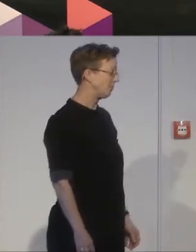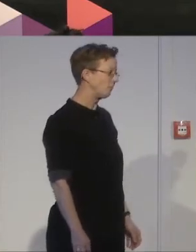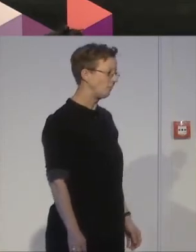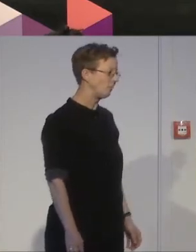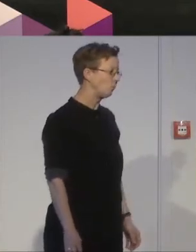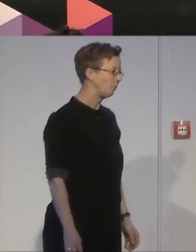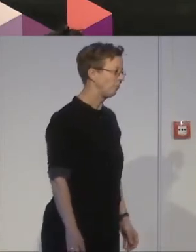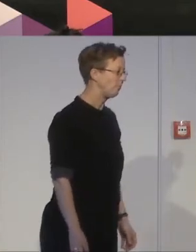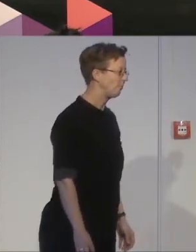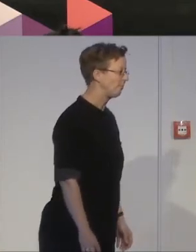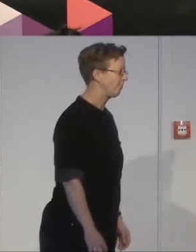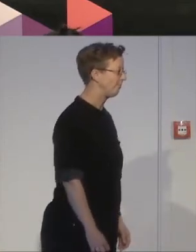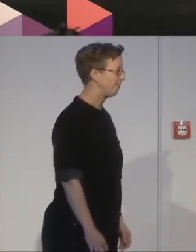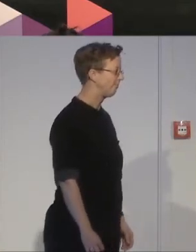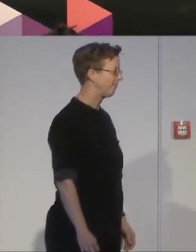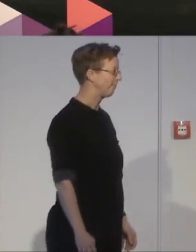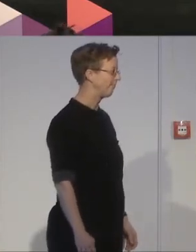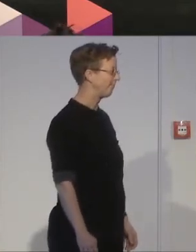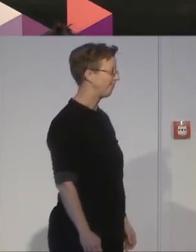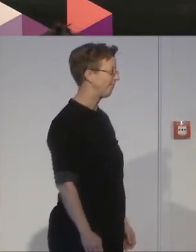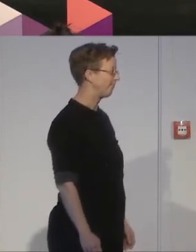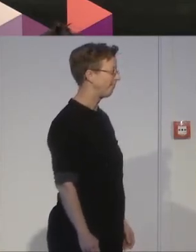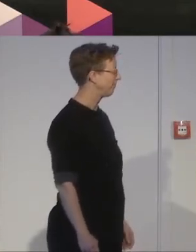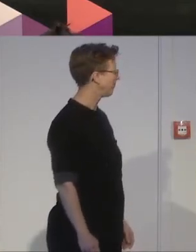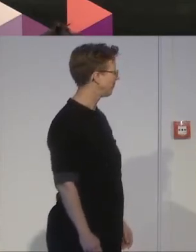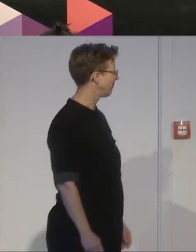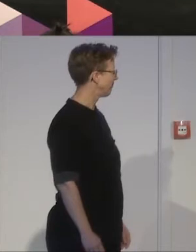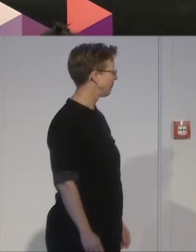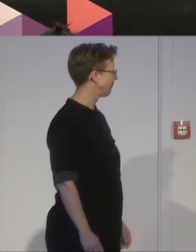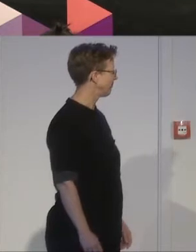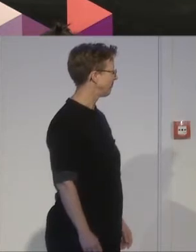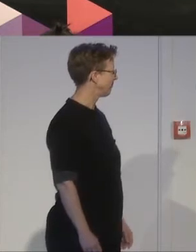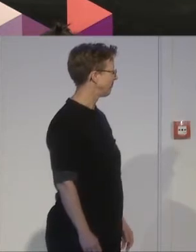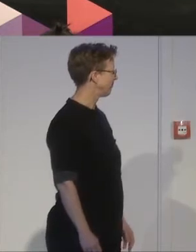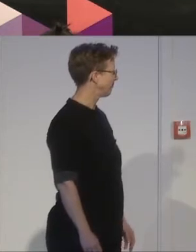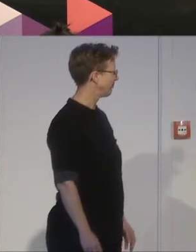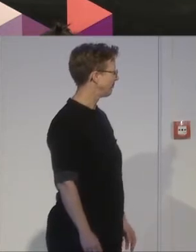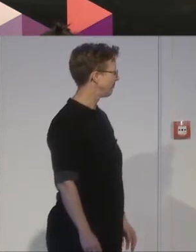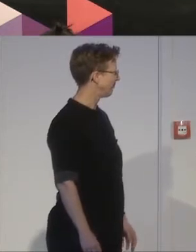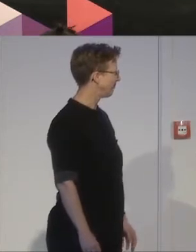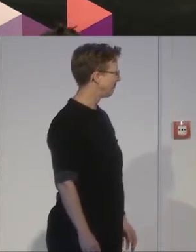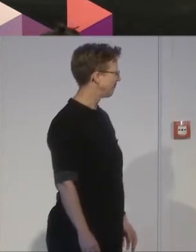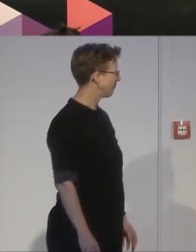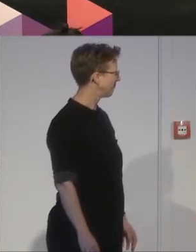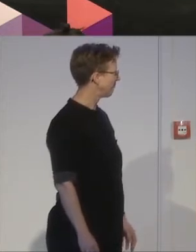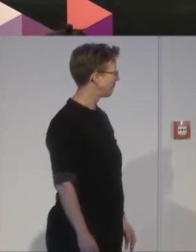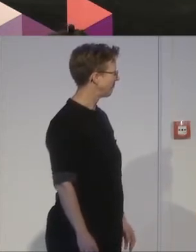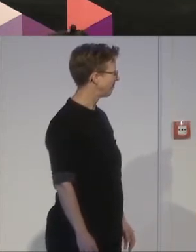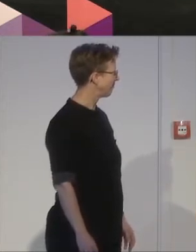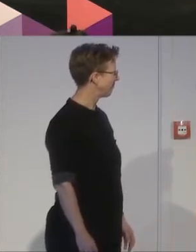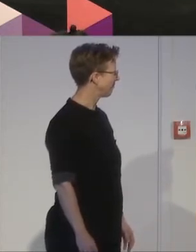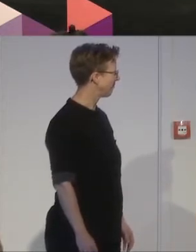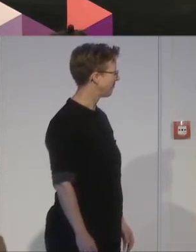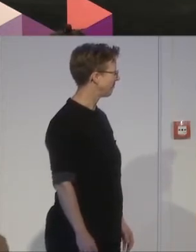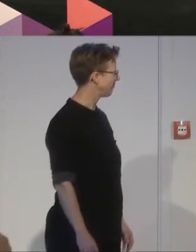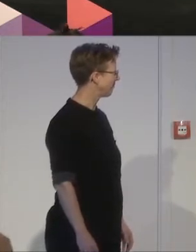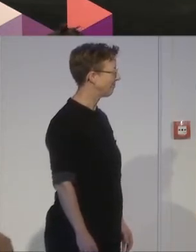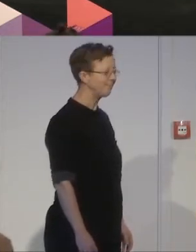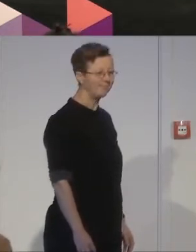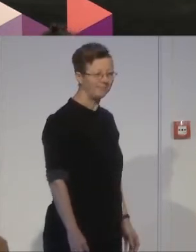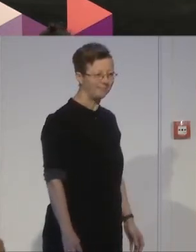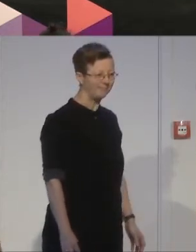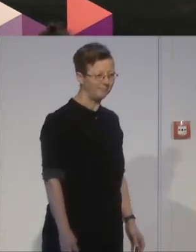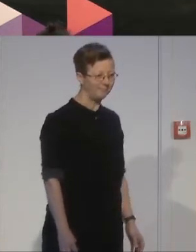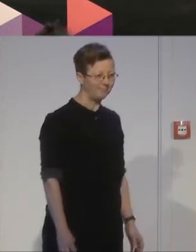congenital deafblindness. Yeah, do you have more questions?